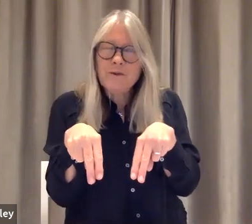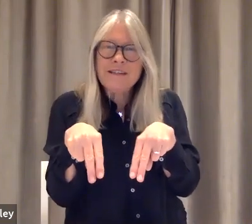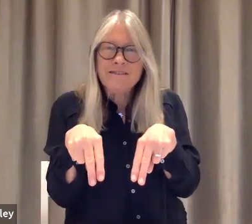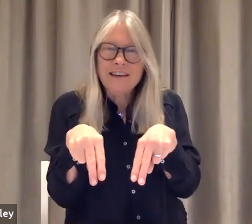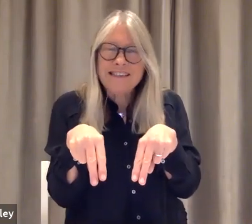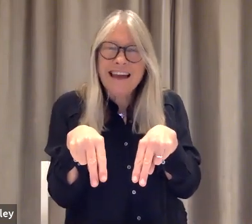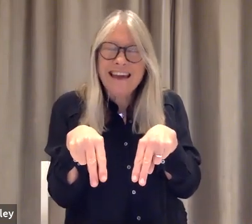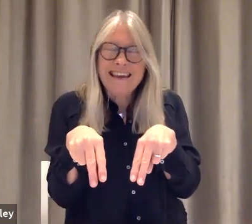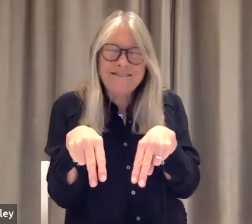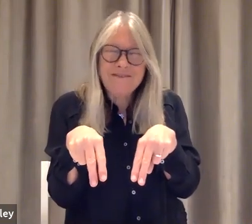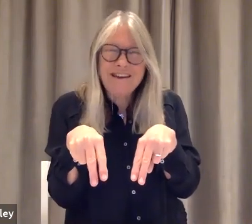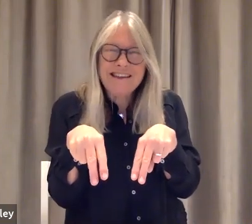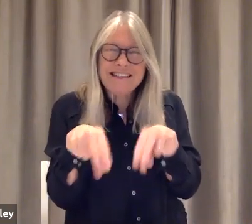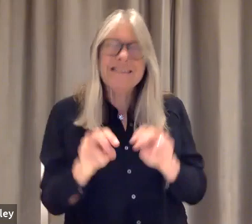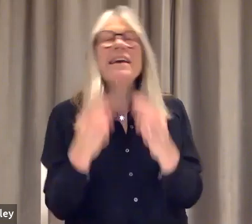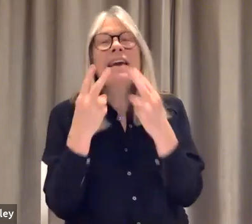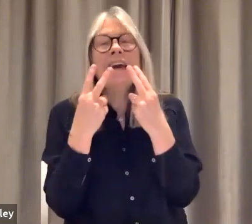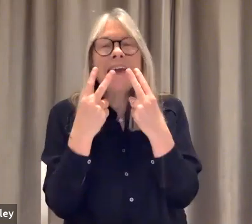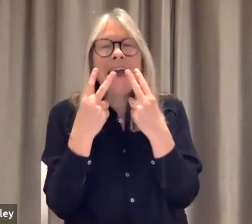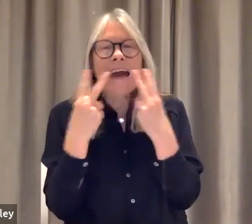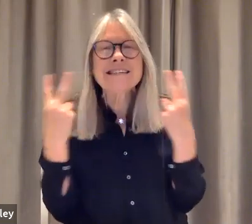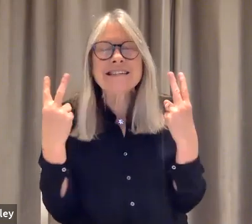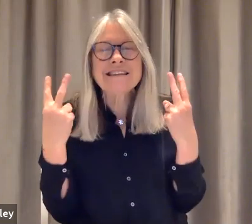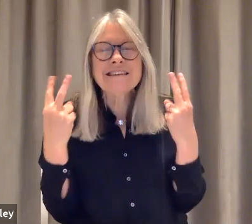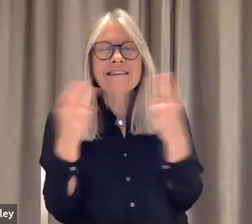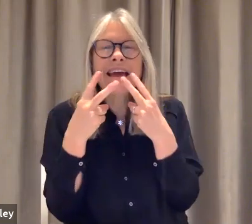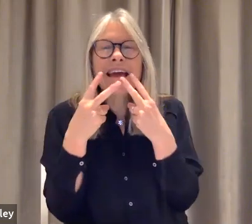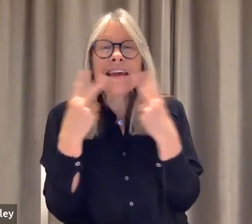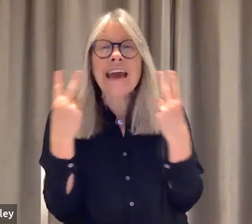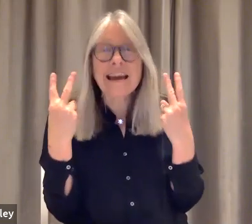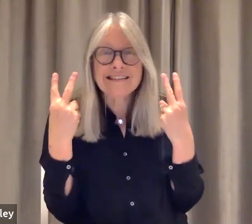sound effects you like would be great. Cat, cat.